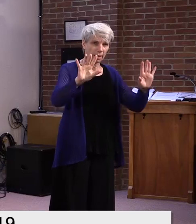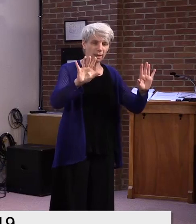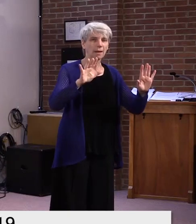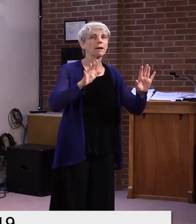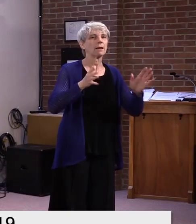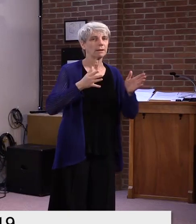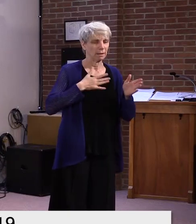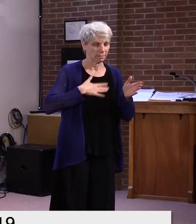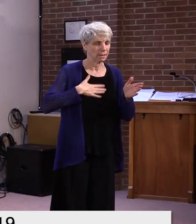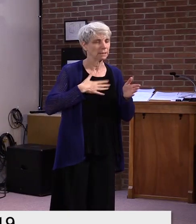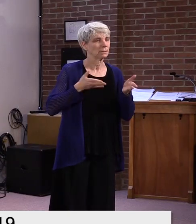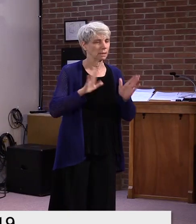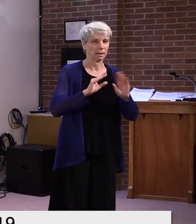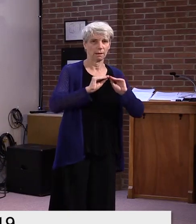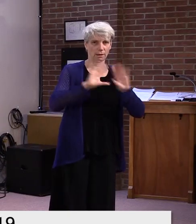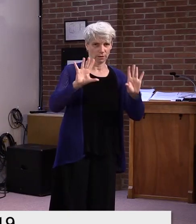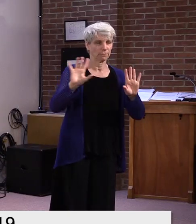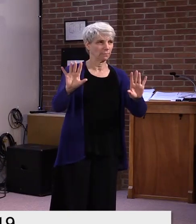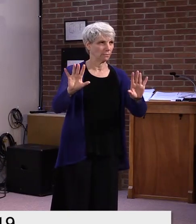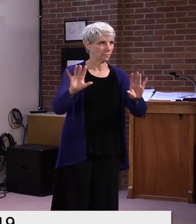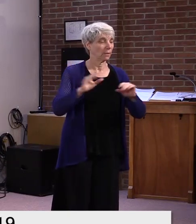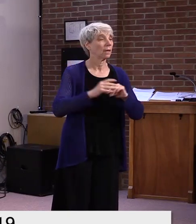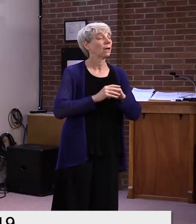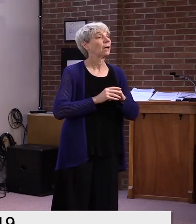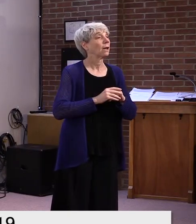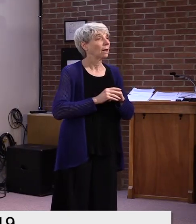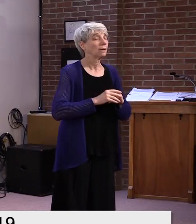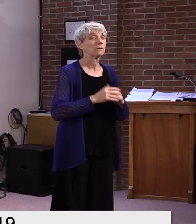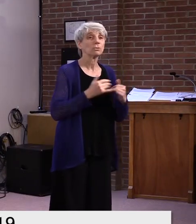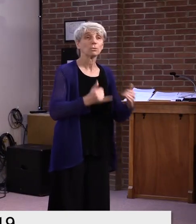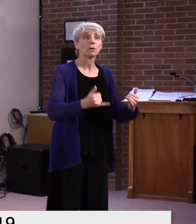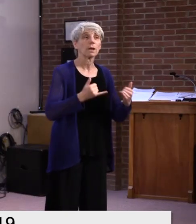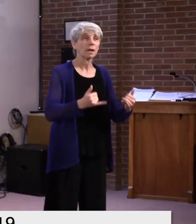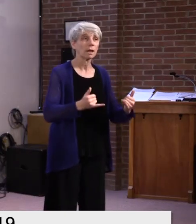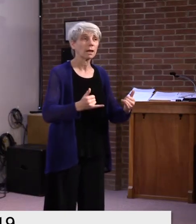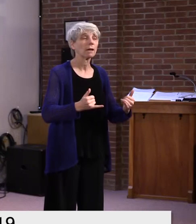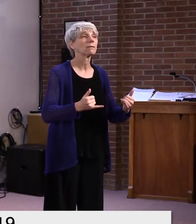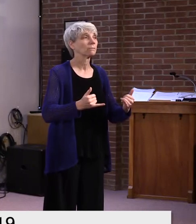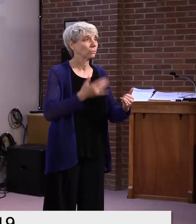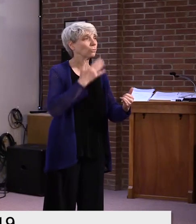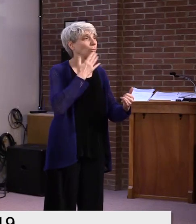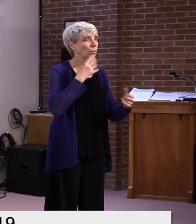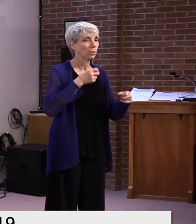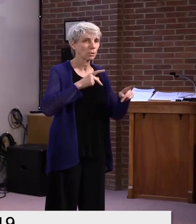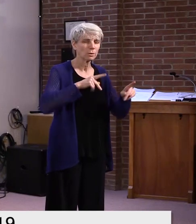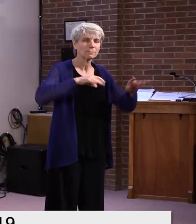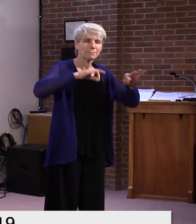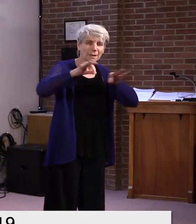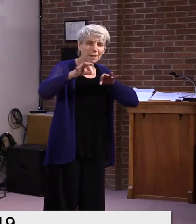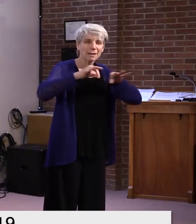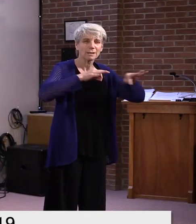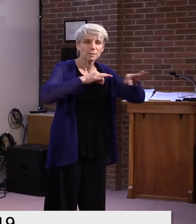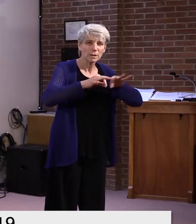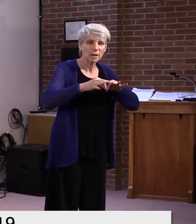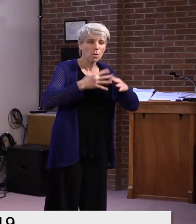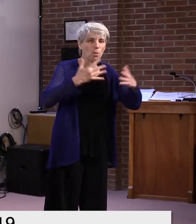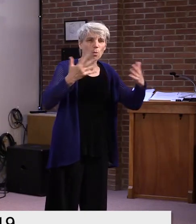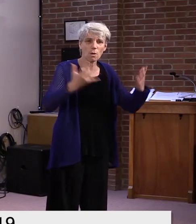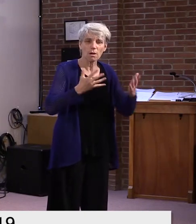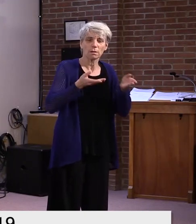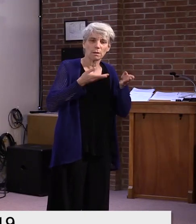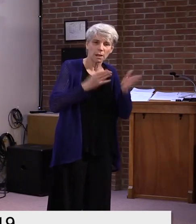record straight on that. And this gives us an opportunity, I think, to review just where we are